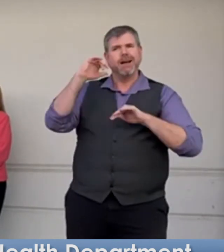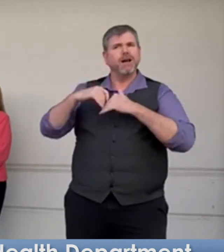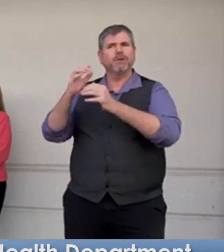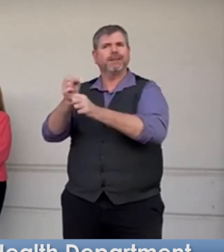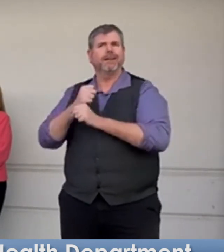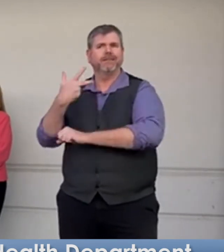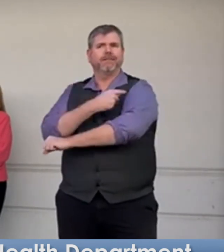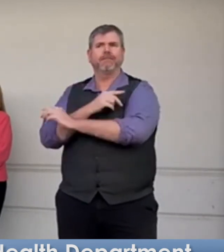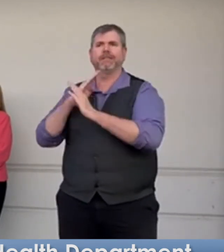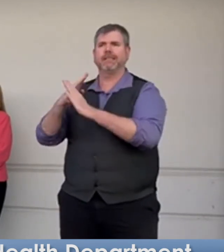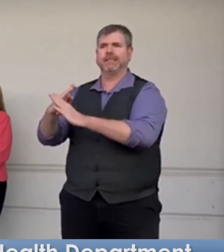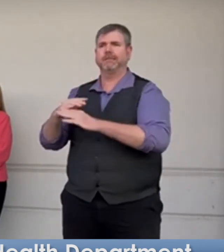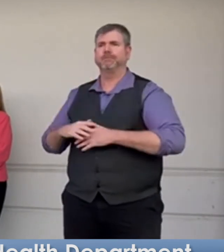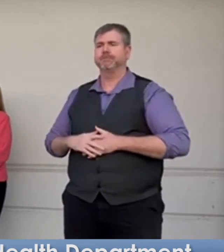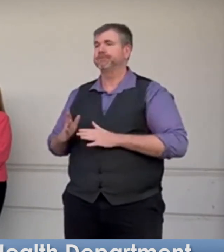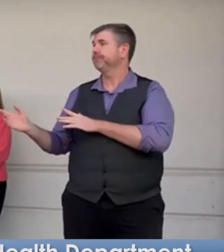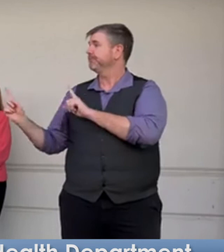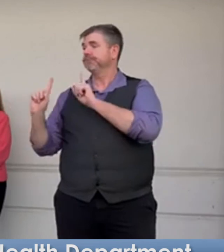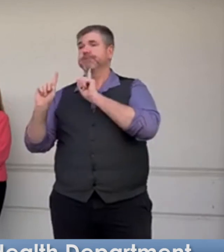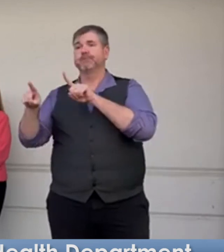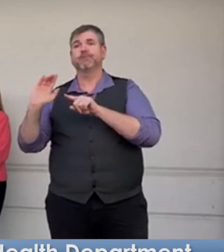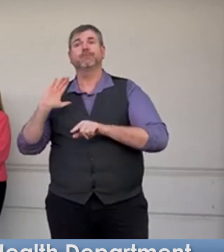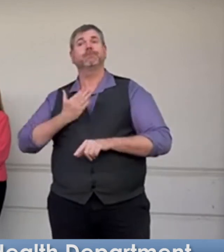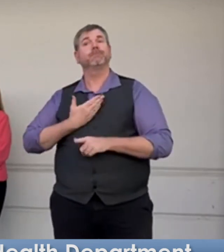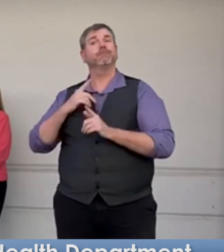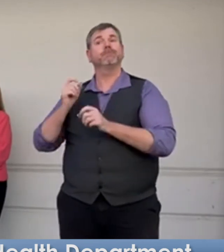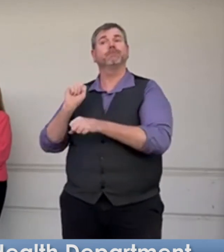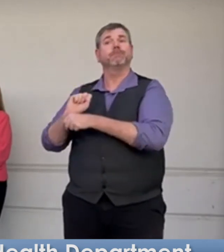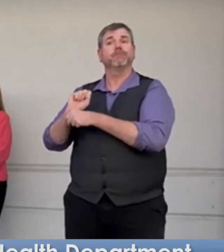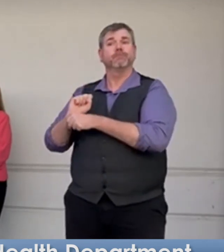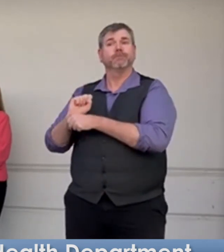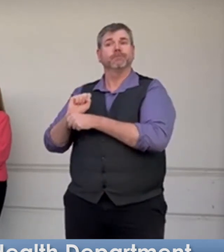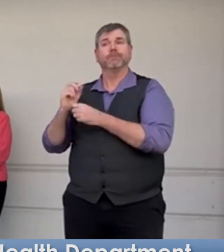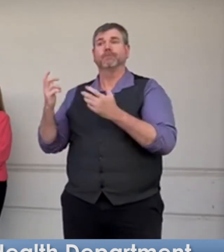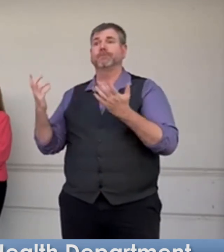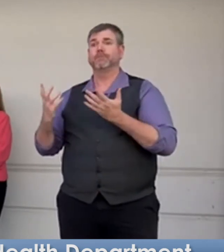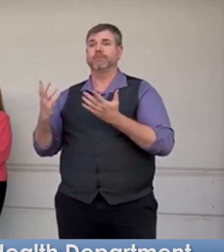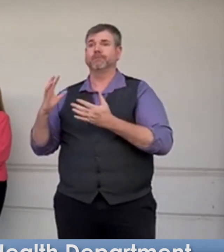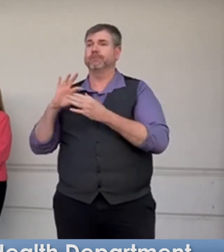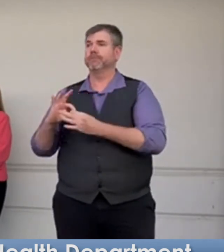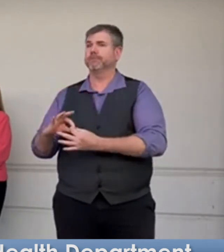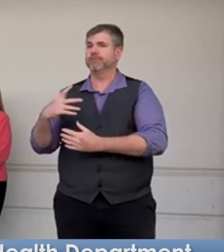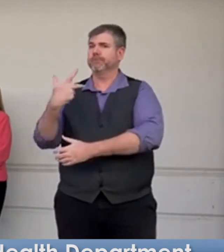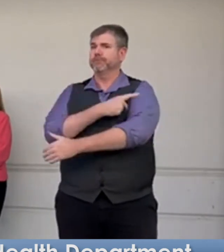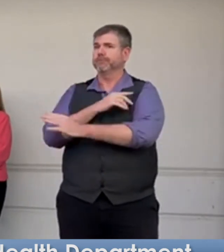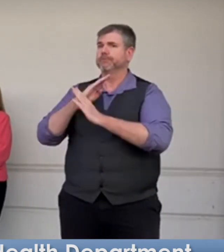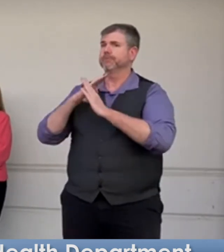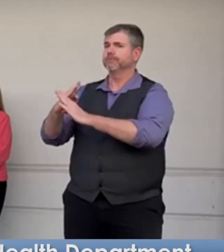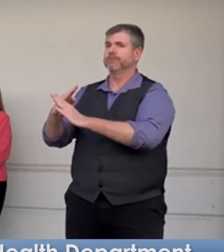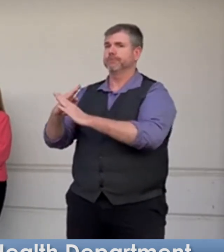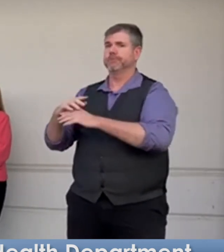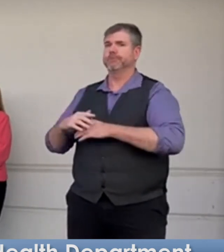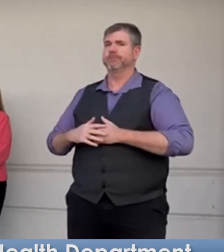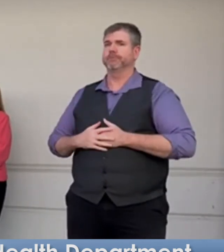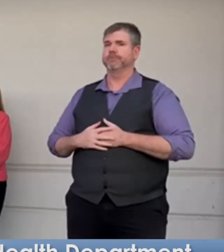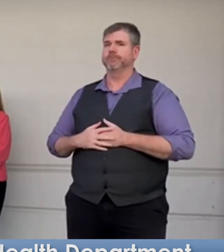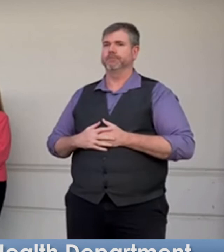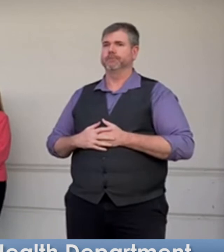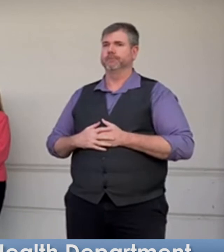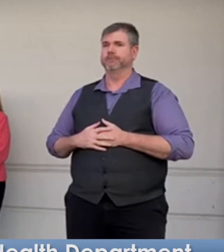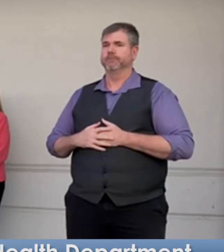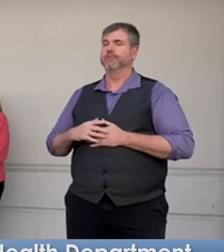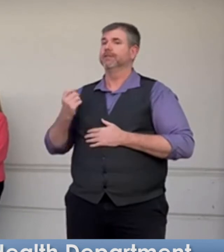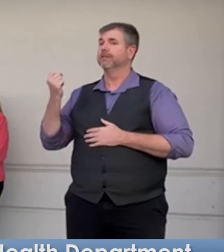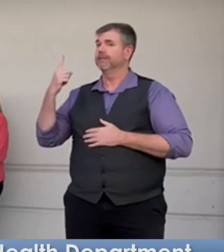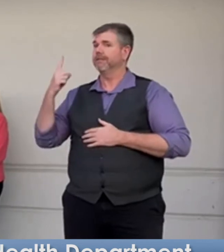role. The county's role, it is a federal role to decide on the